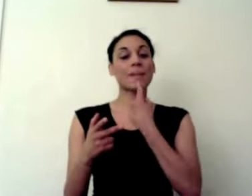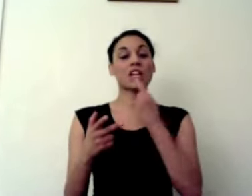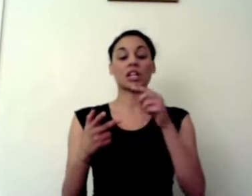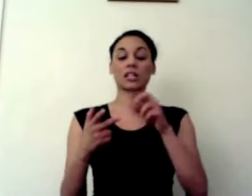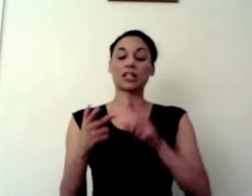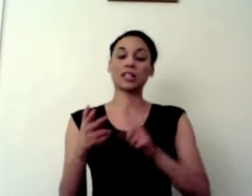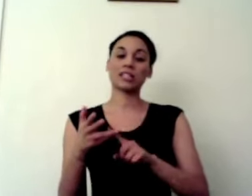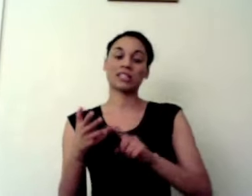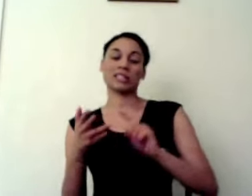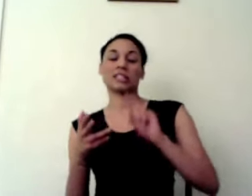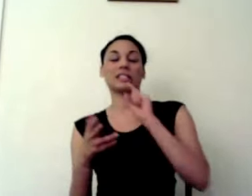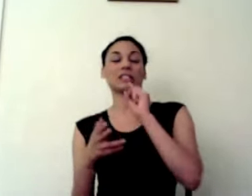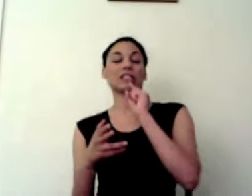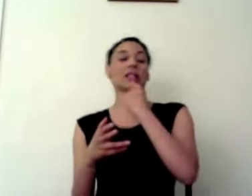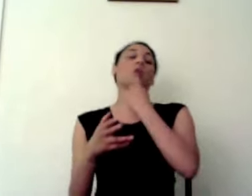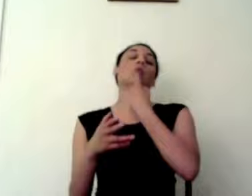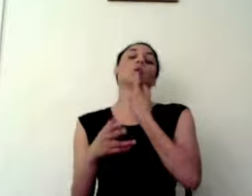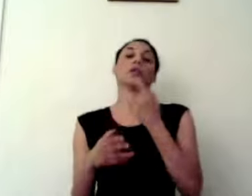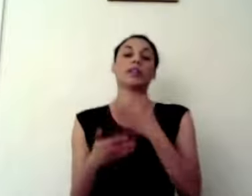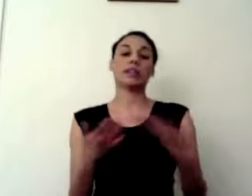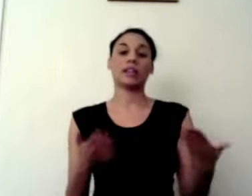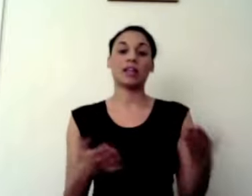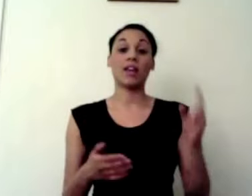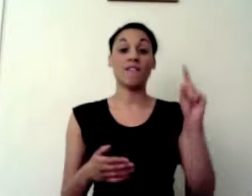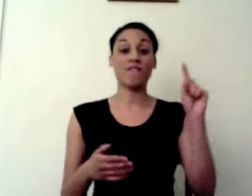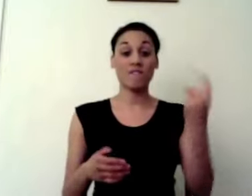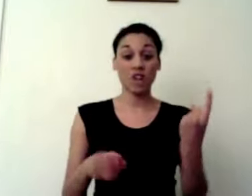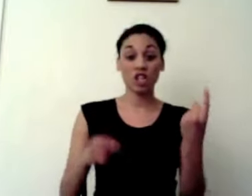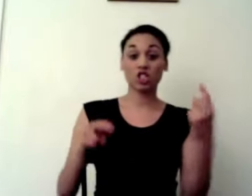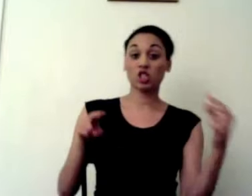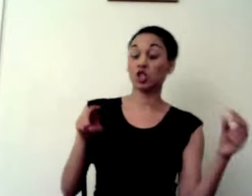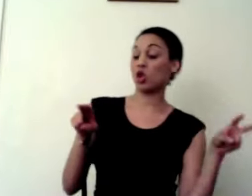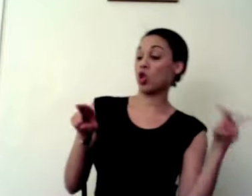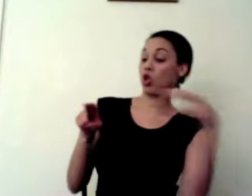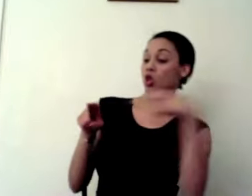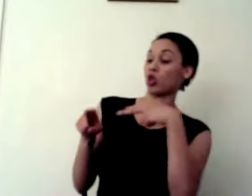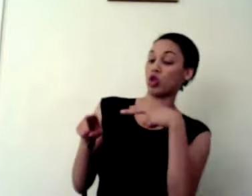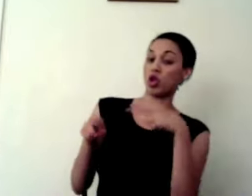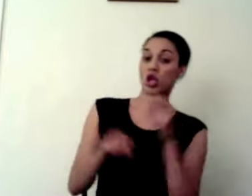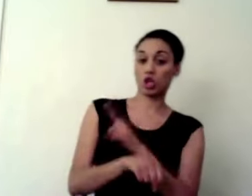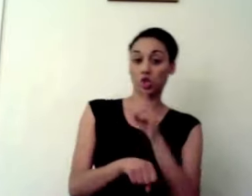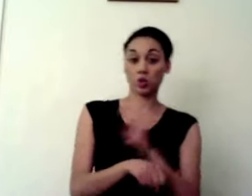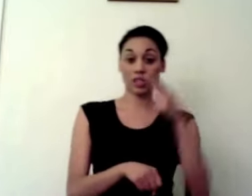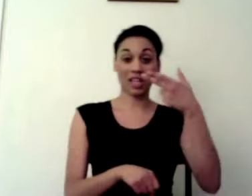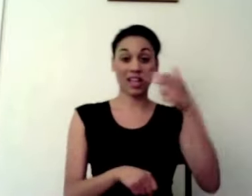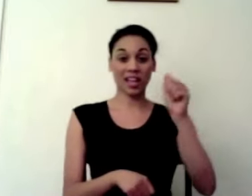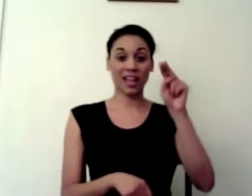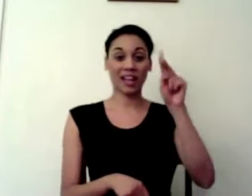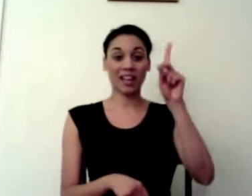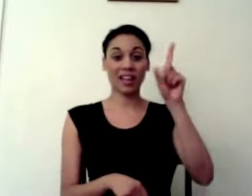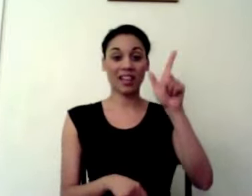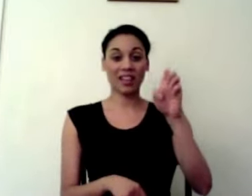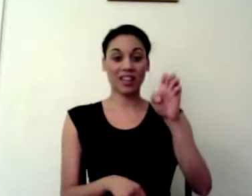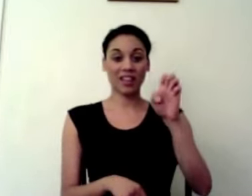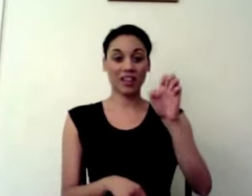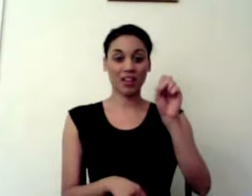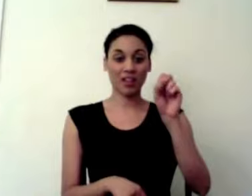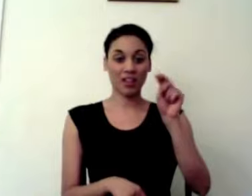Right? First, you're going to be looking at your tongue using a hand lens, and then you're going to be writing down what